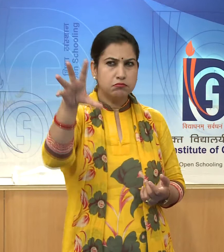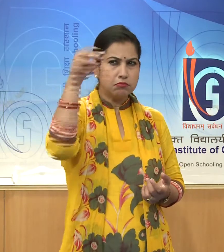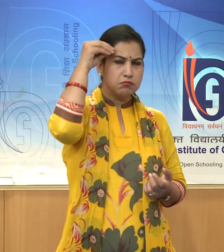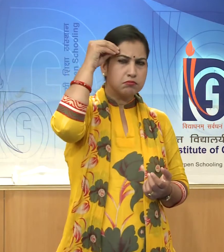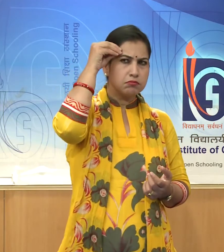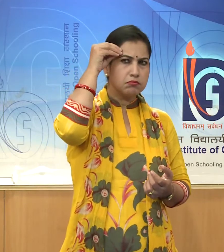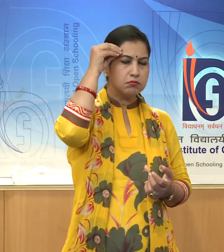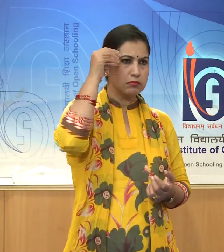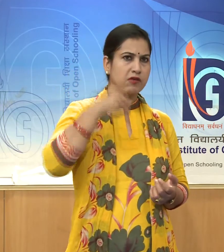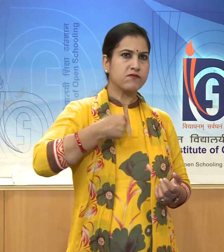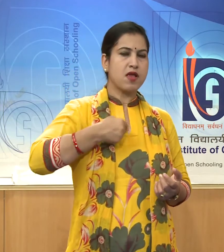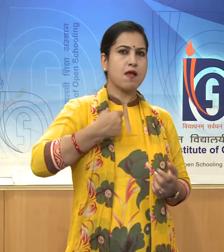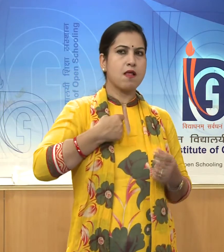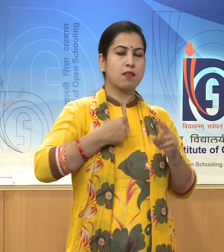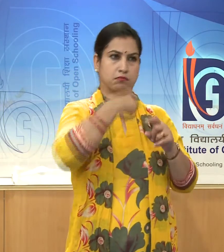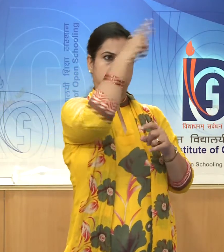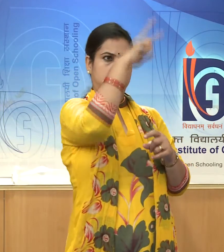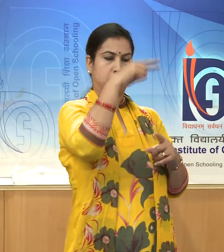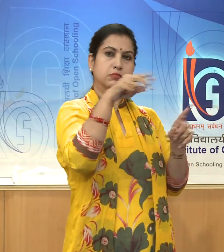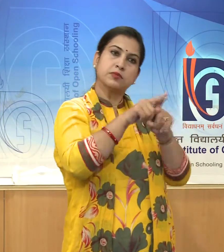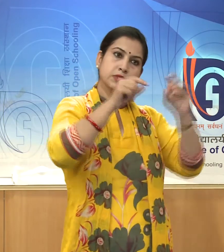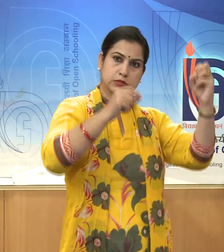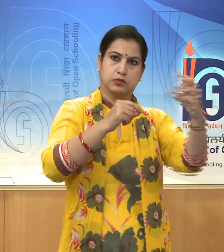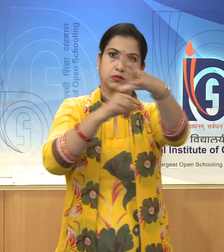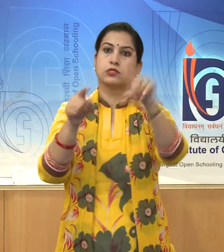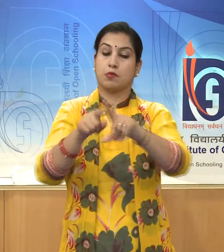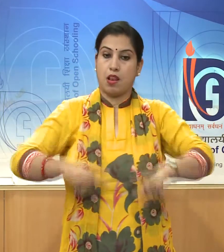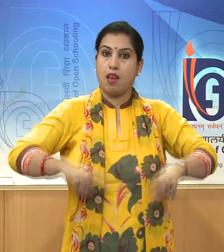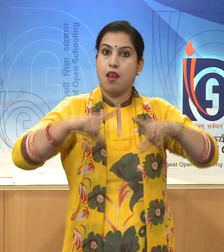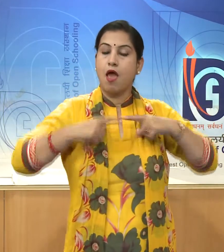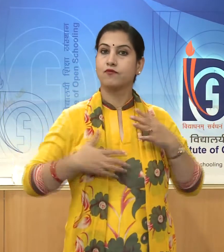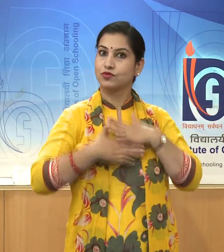impression of joy of life through his